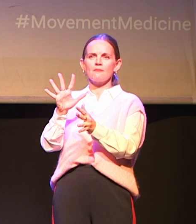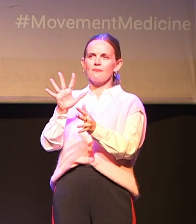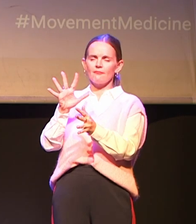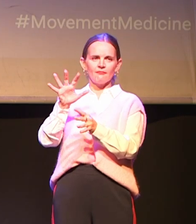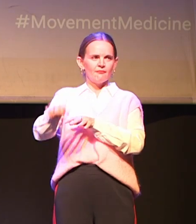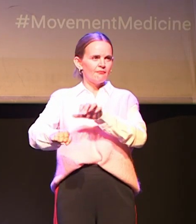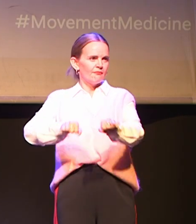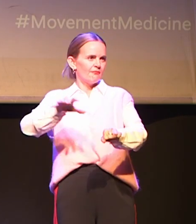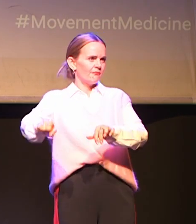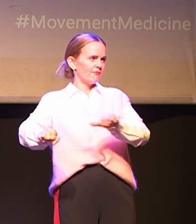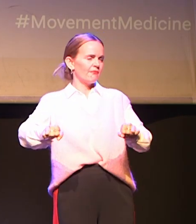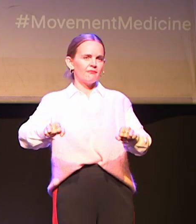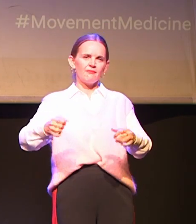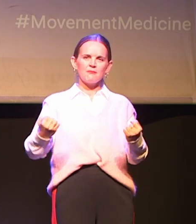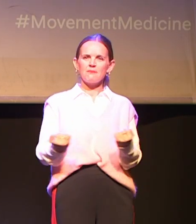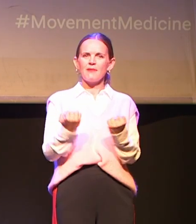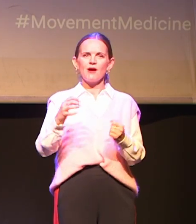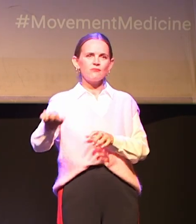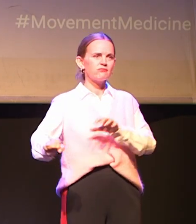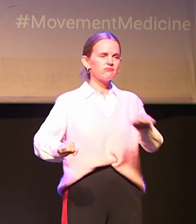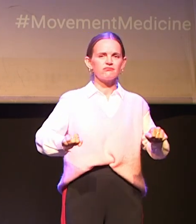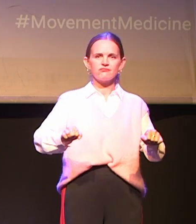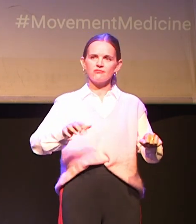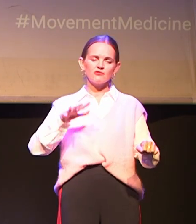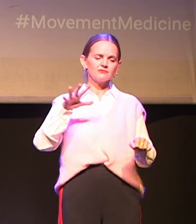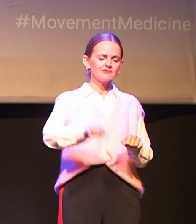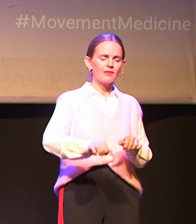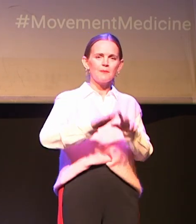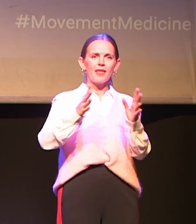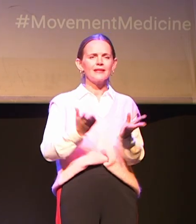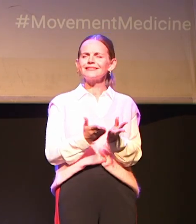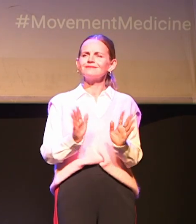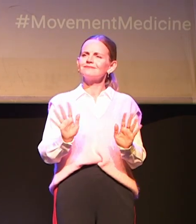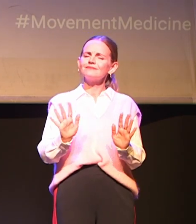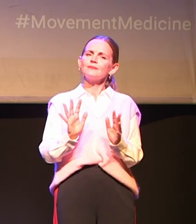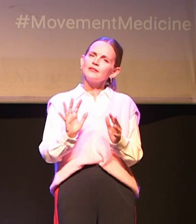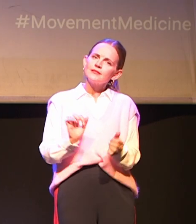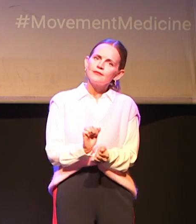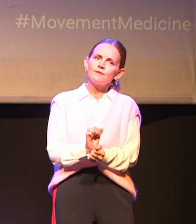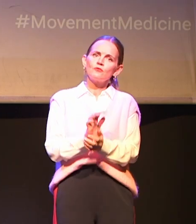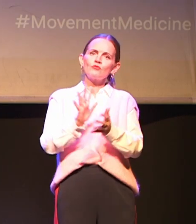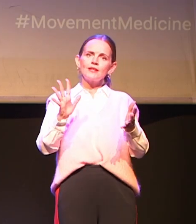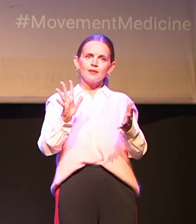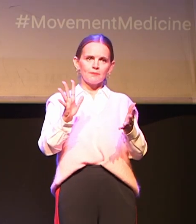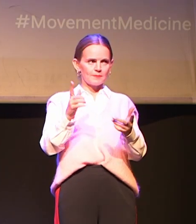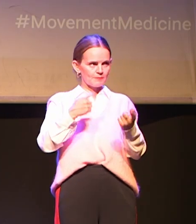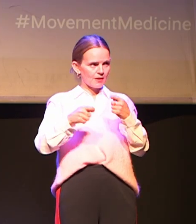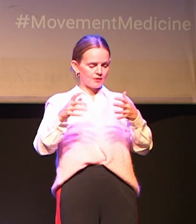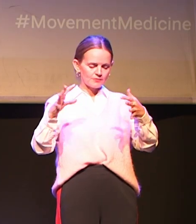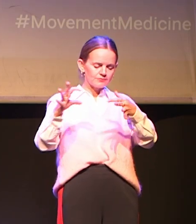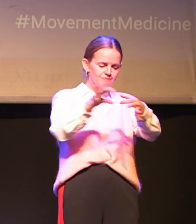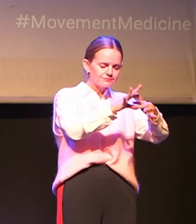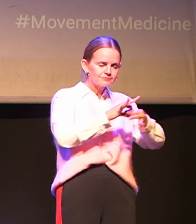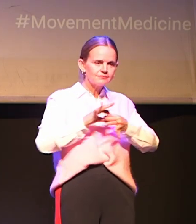other bodies and over the planet, but freedom that has us be in deep relationships. So freedom is only freedom if it's